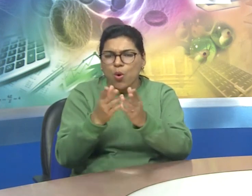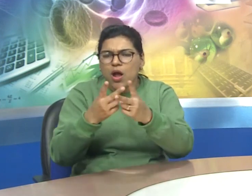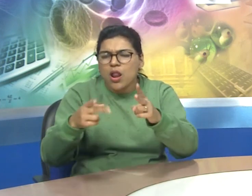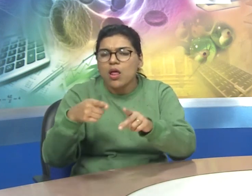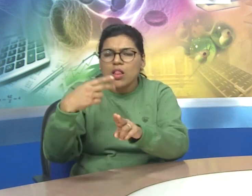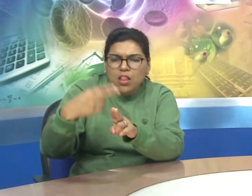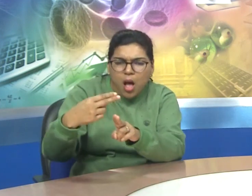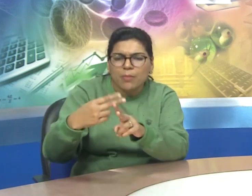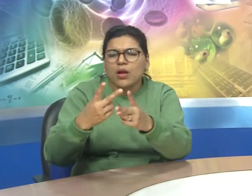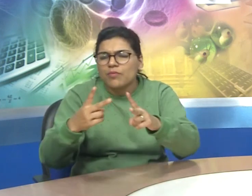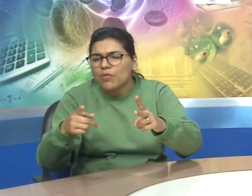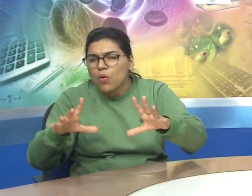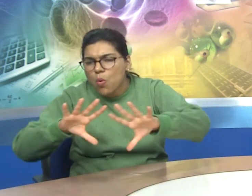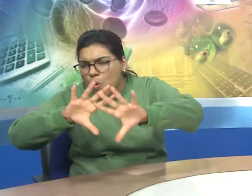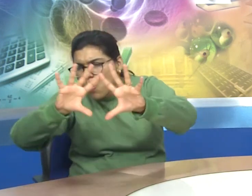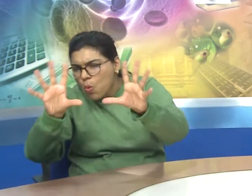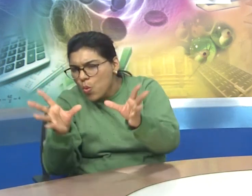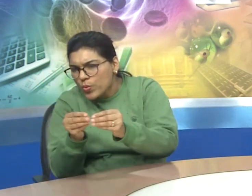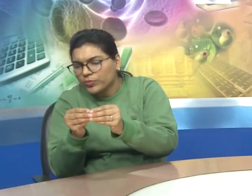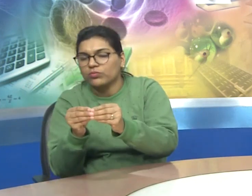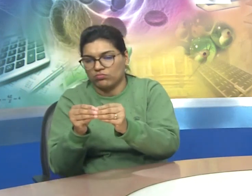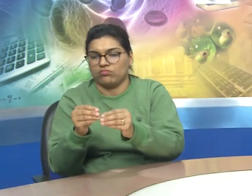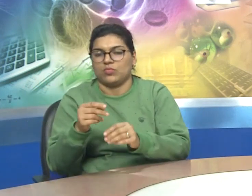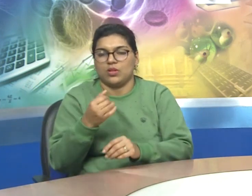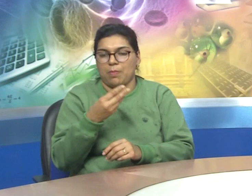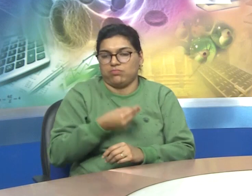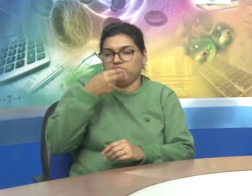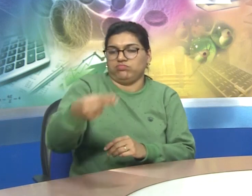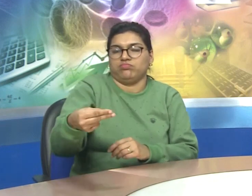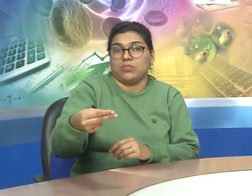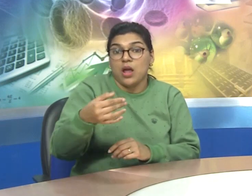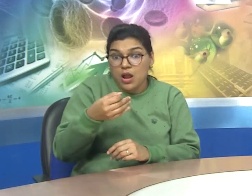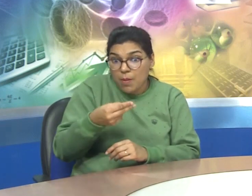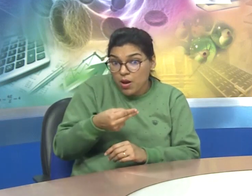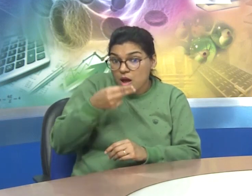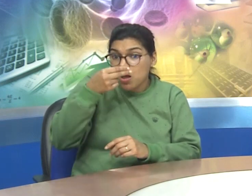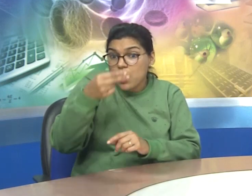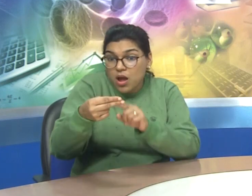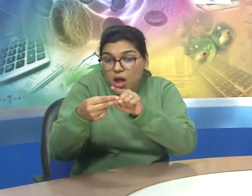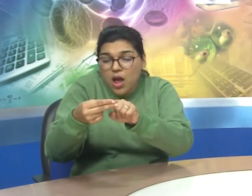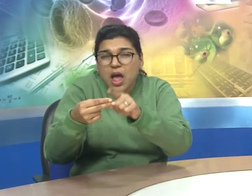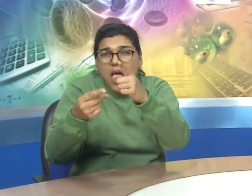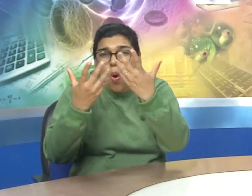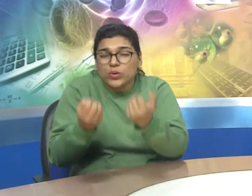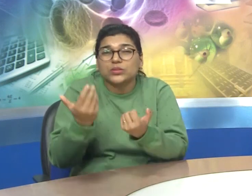In library books, you must have seen that the books are given some